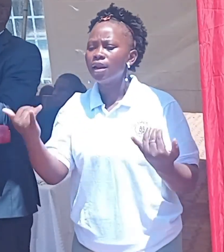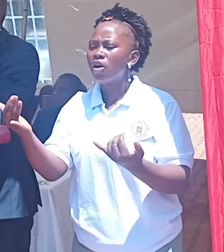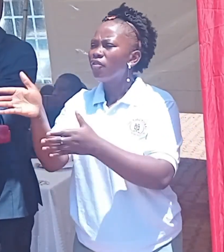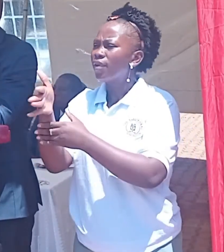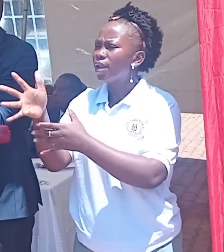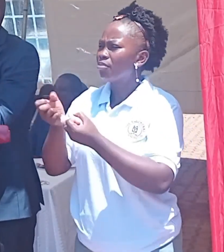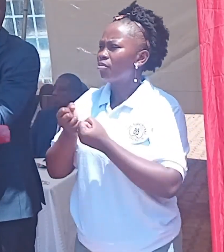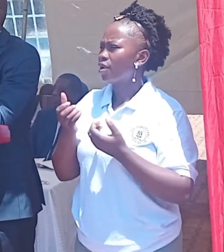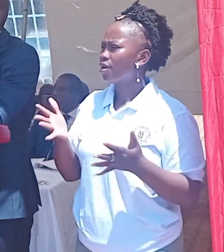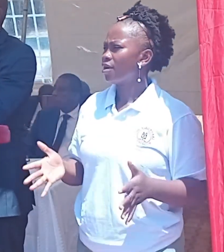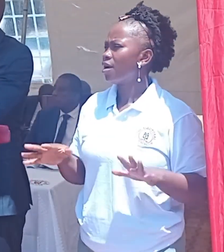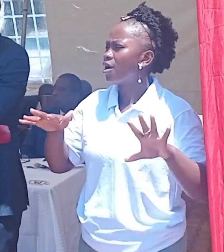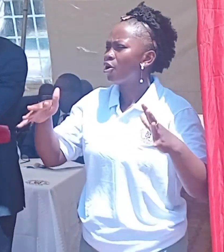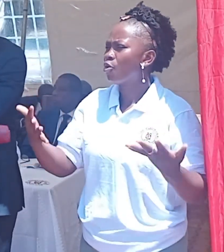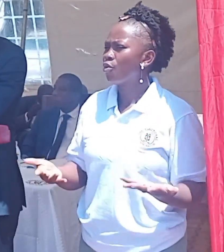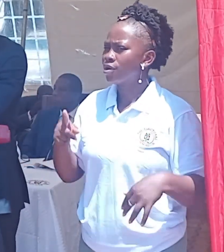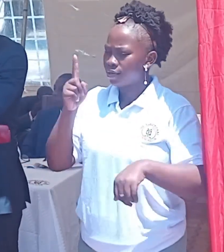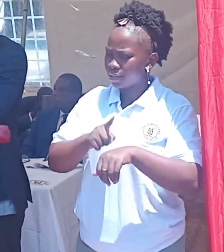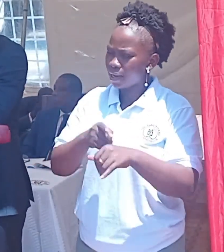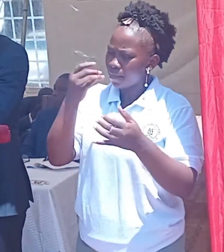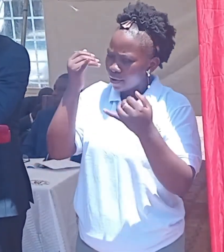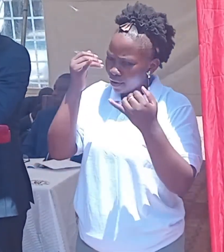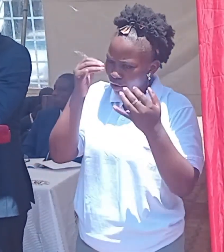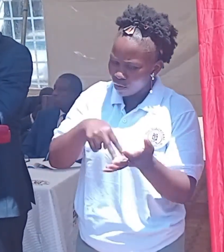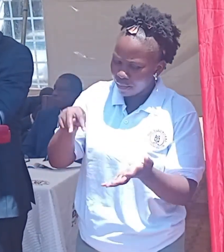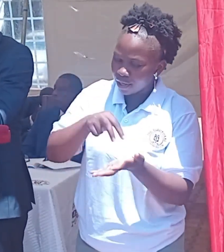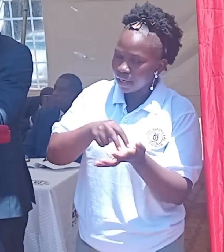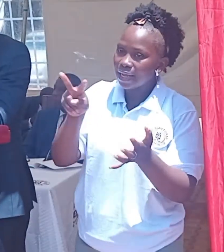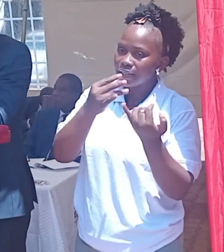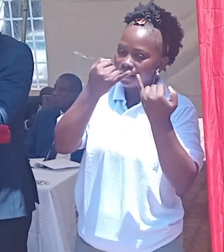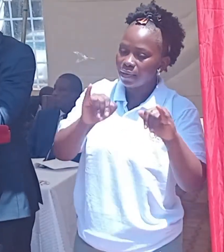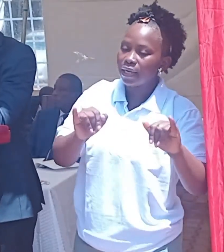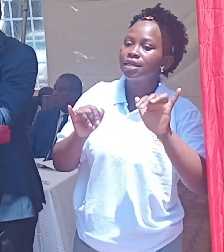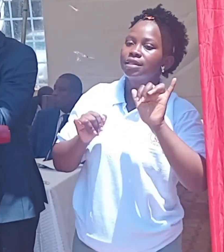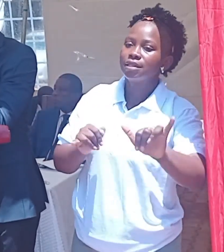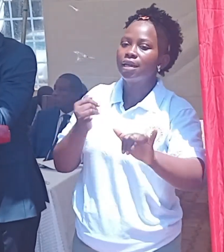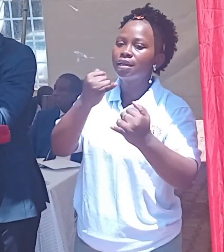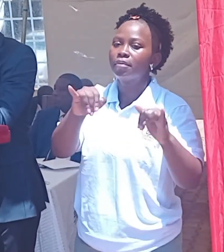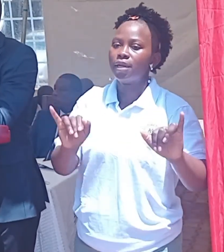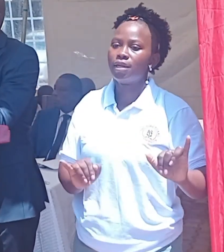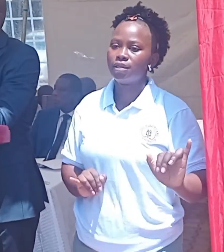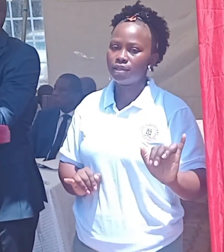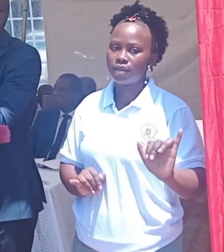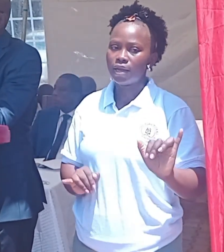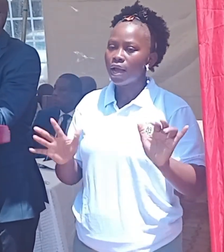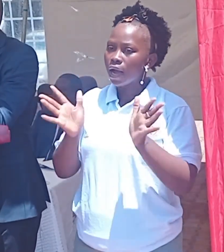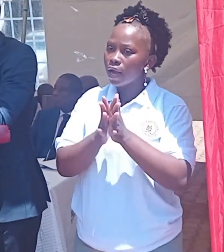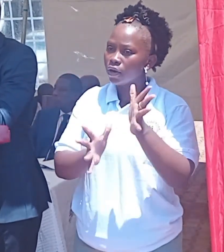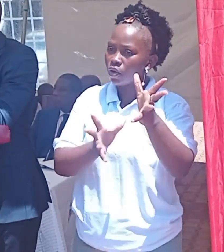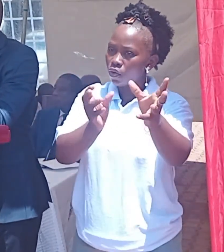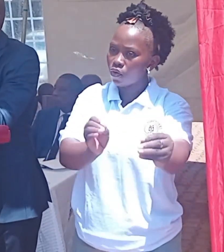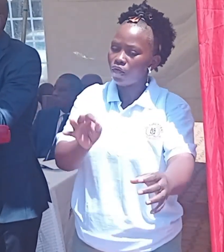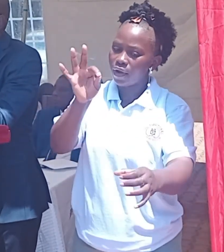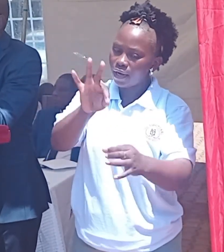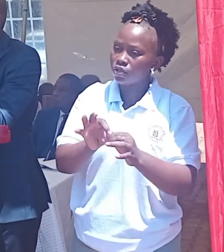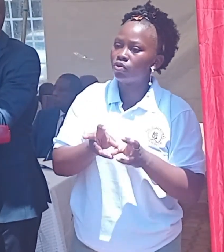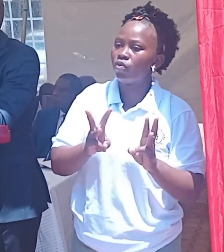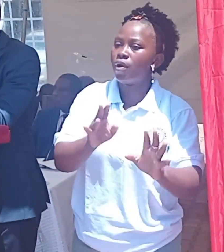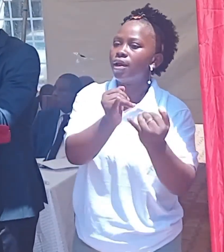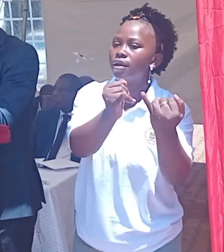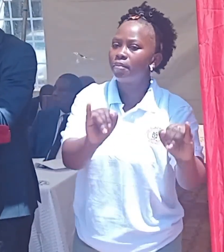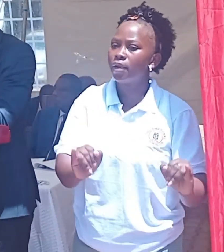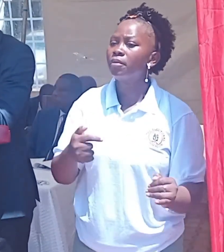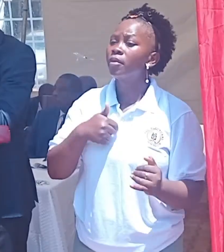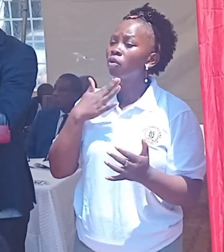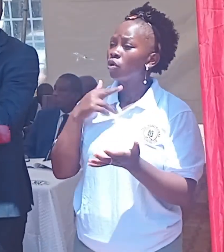No. Once you are nominated as an independent, you remain independent. And you go for elections like that. So I want to